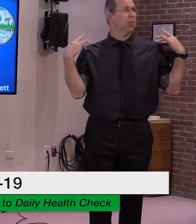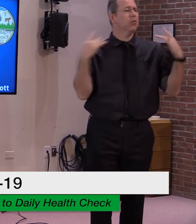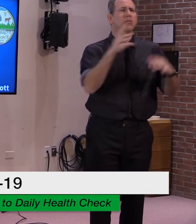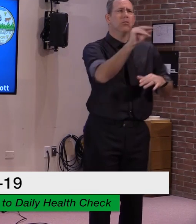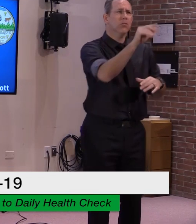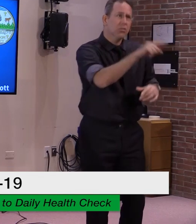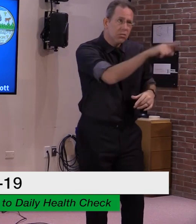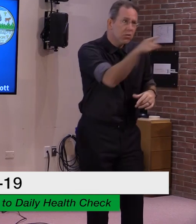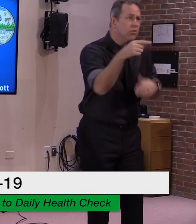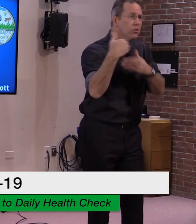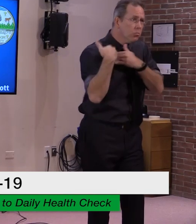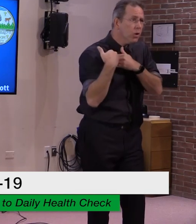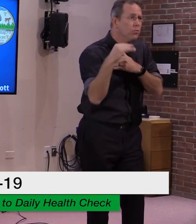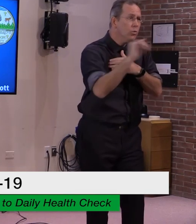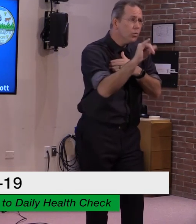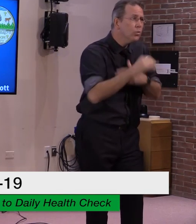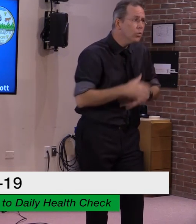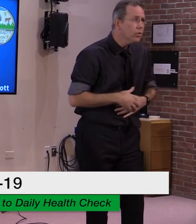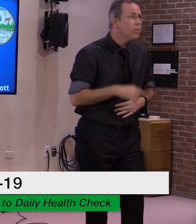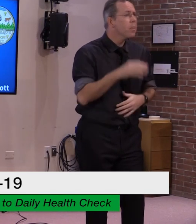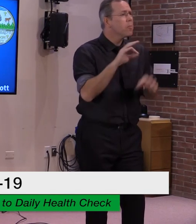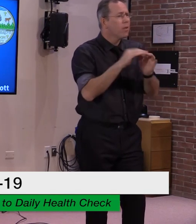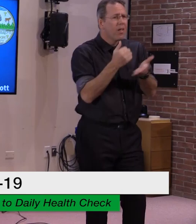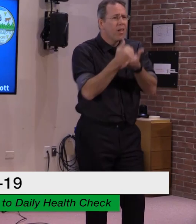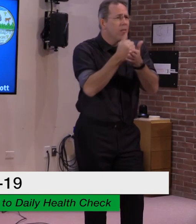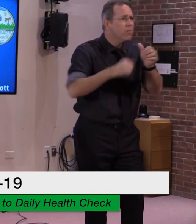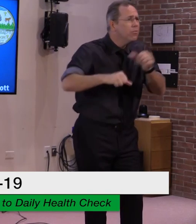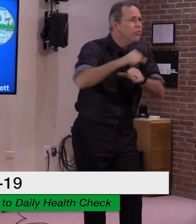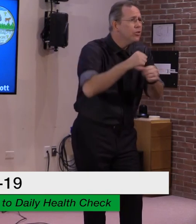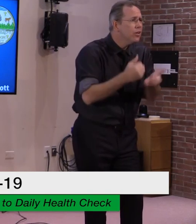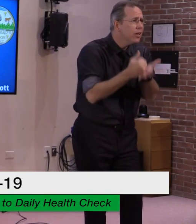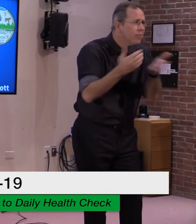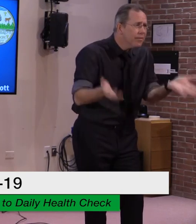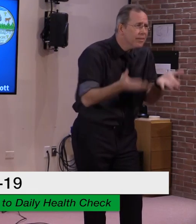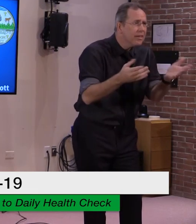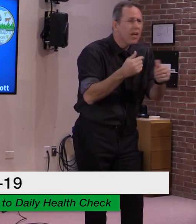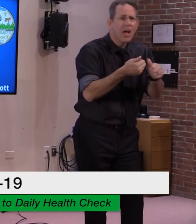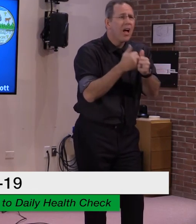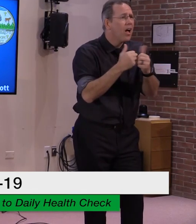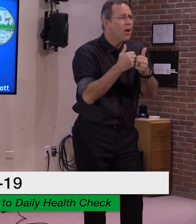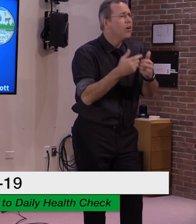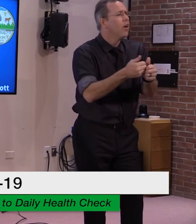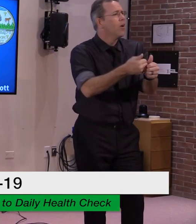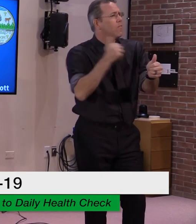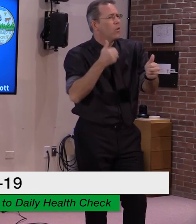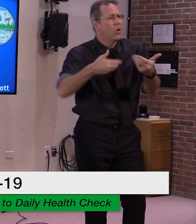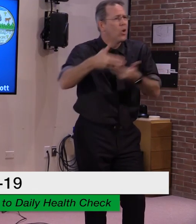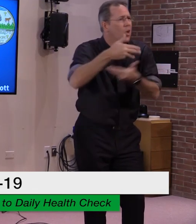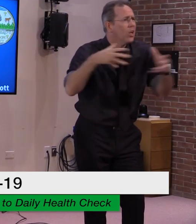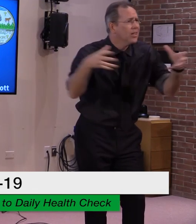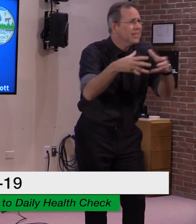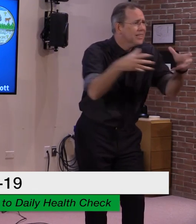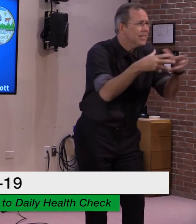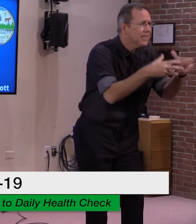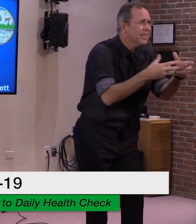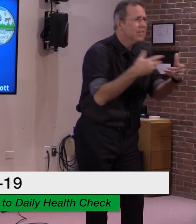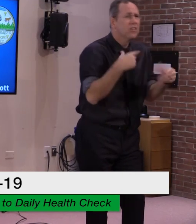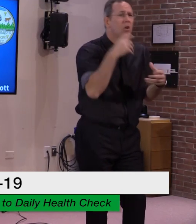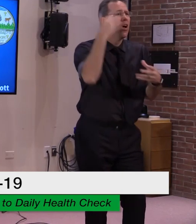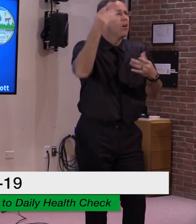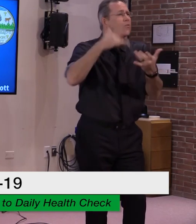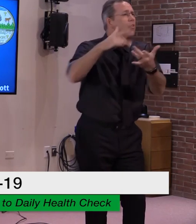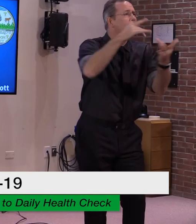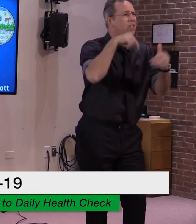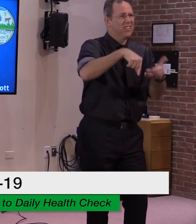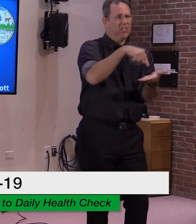by avoiding getting together with people outside your households and not travel this week if we can get